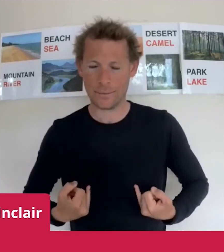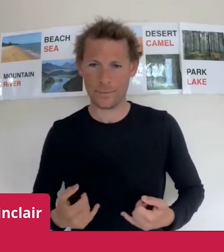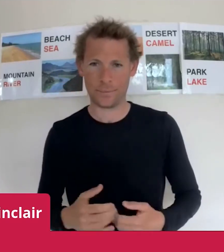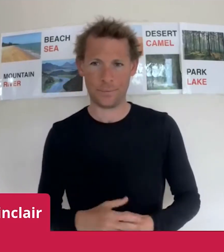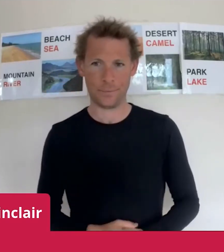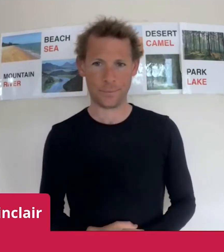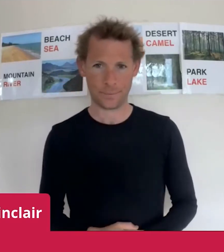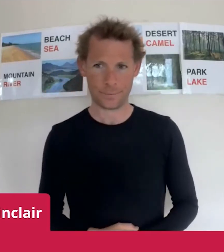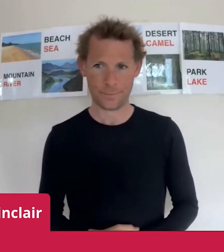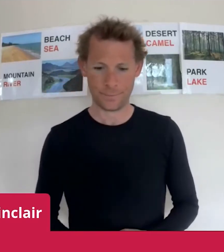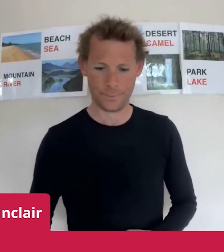Sick.